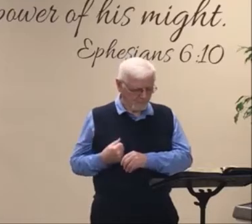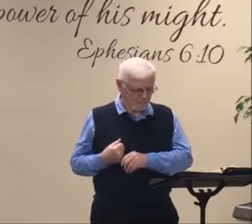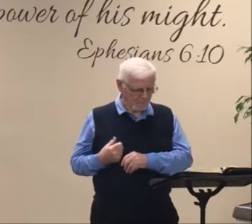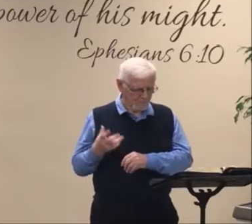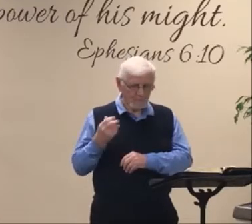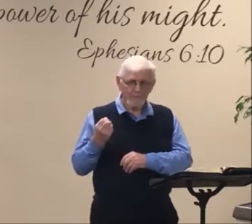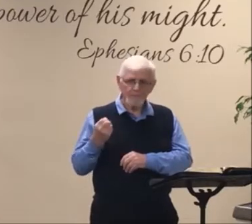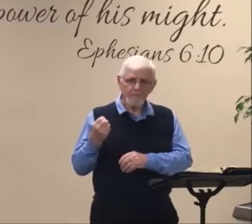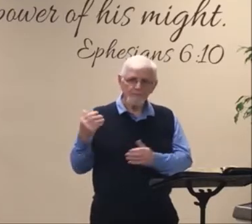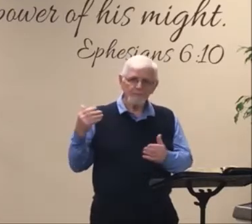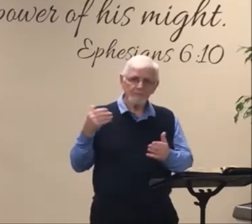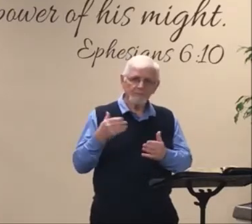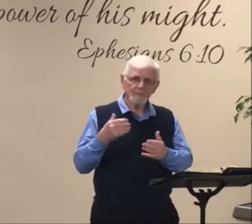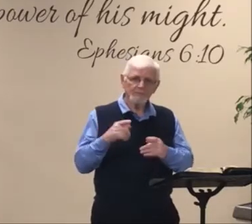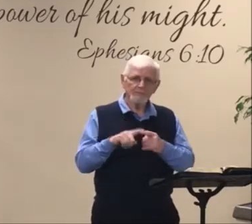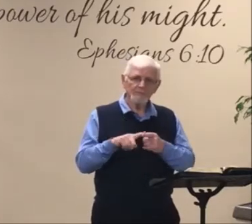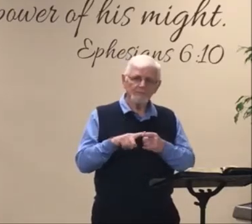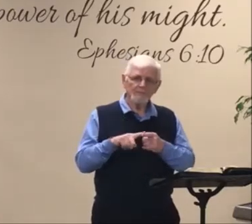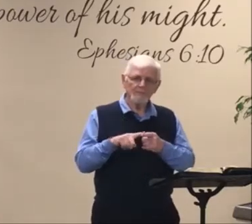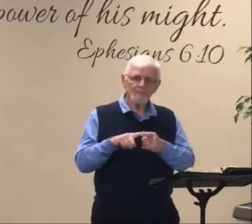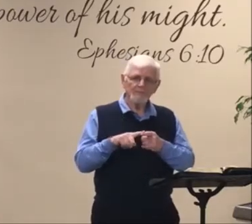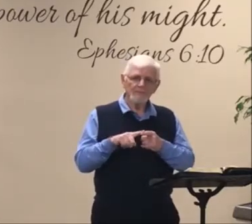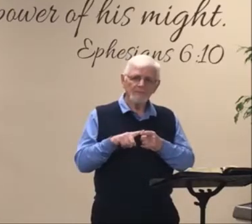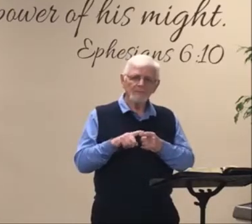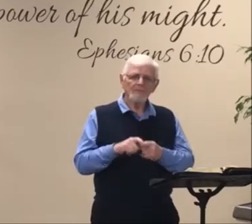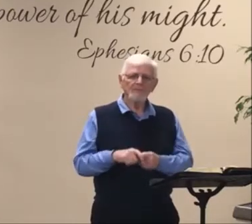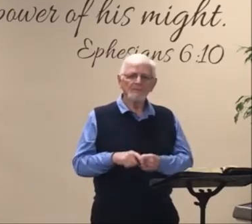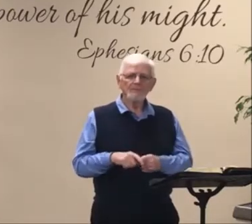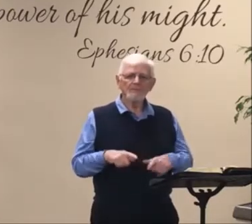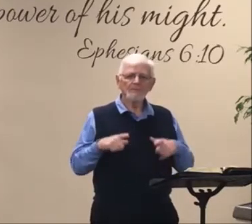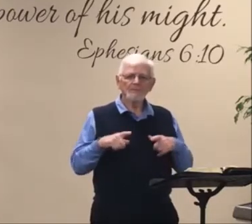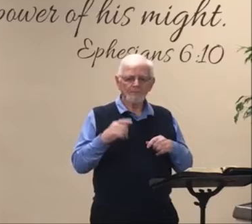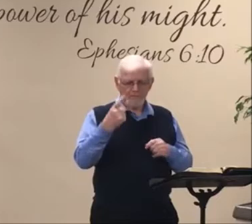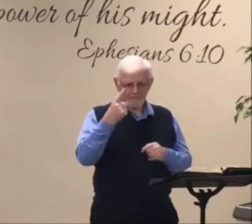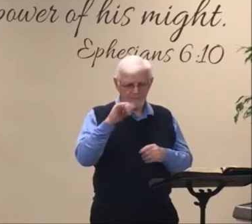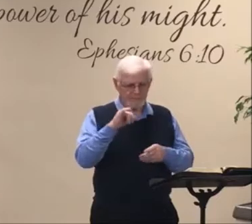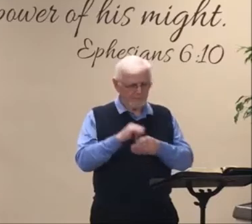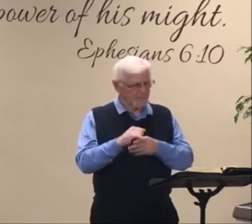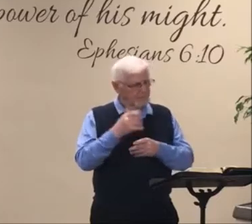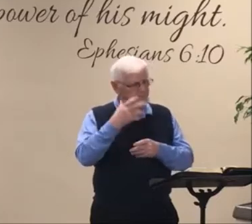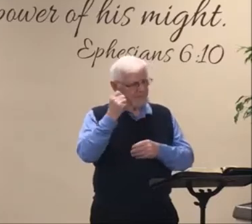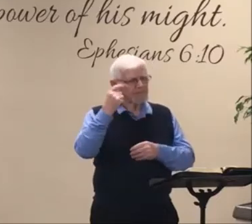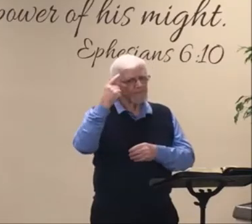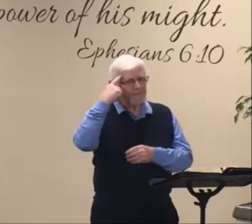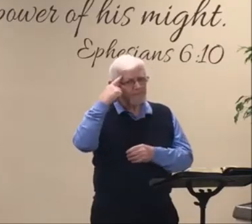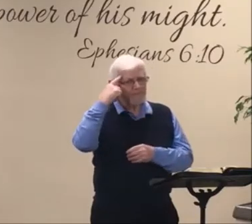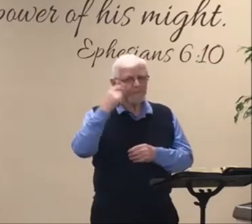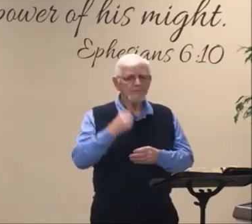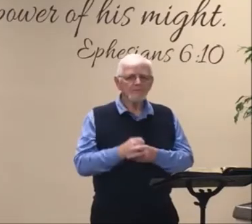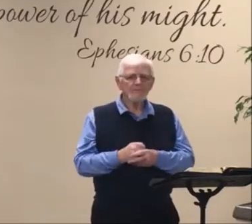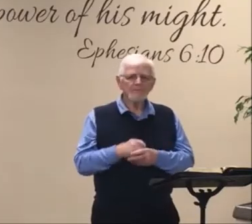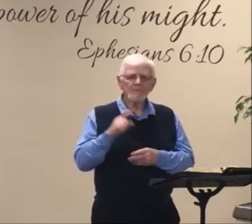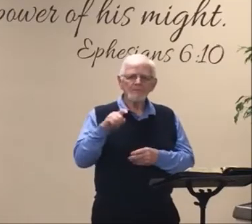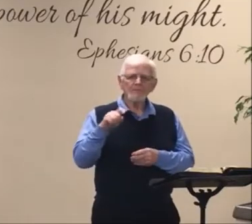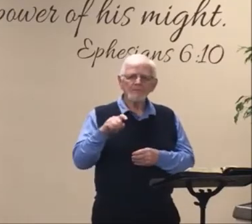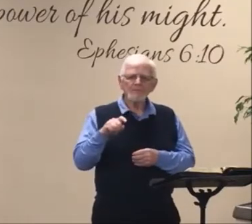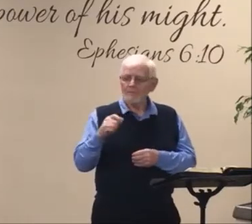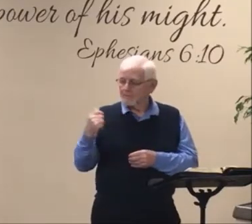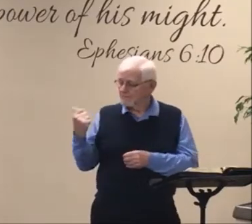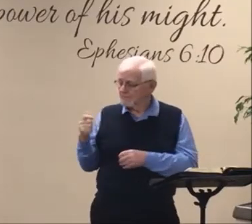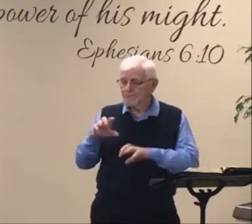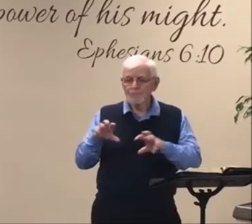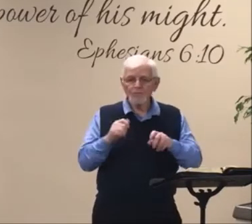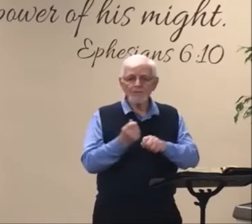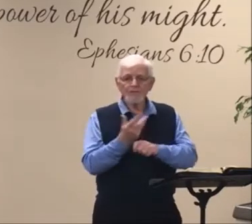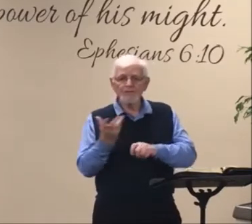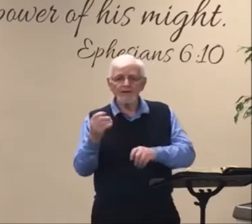And it came at a point in my life where I think, just best I can figure, me doing some things in my life that